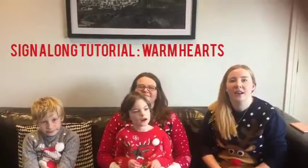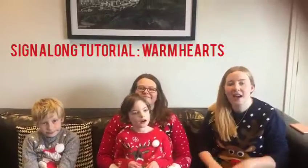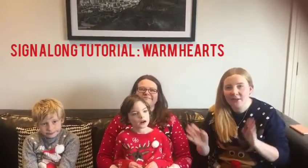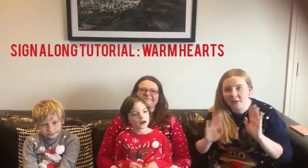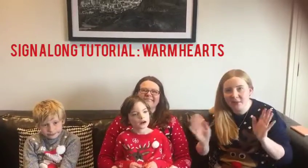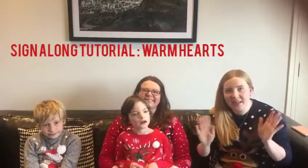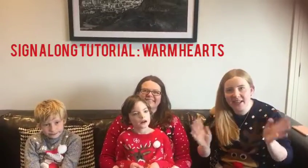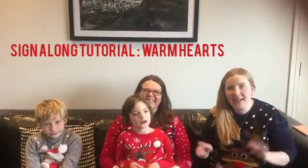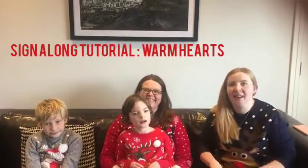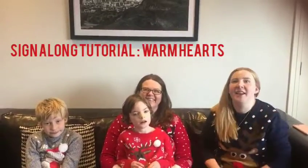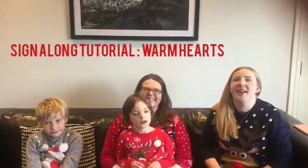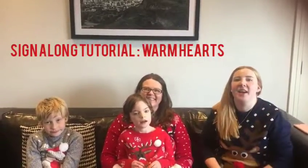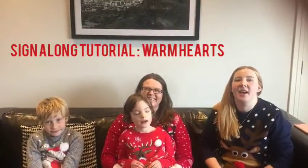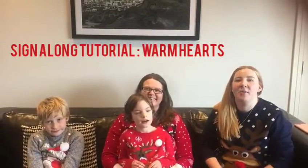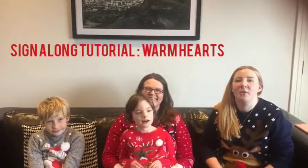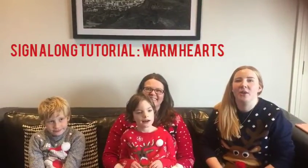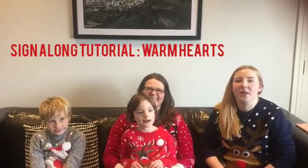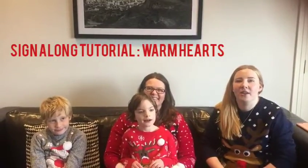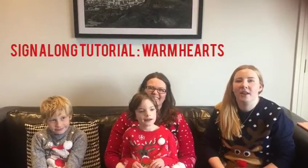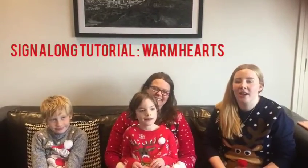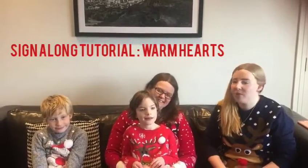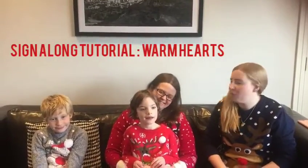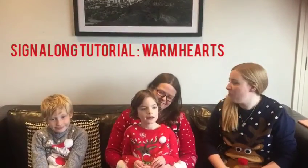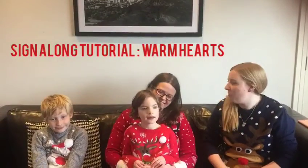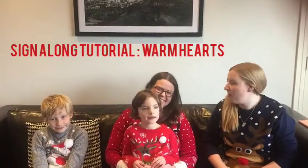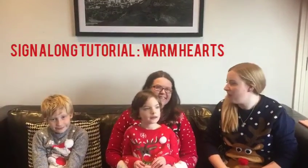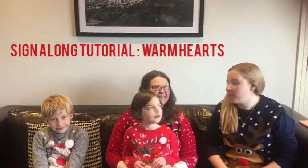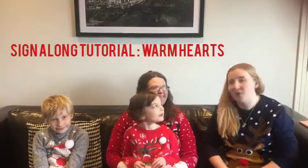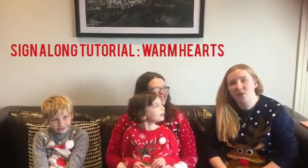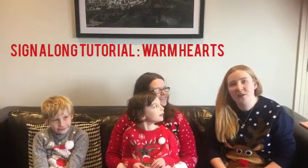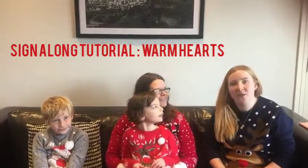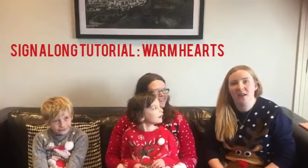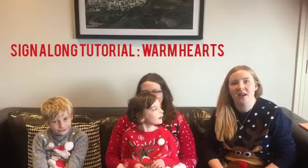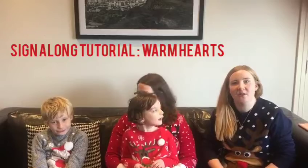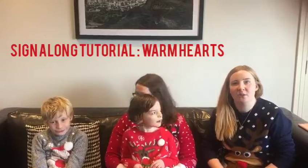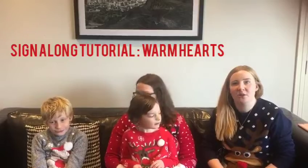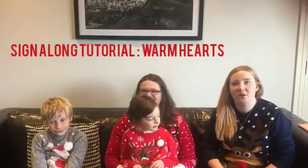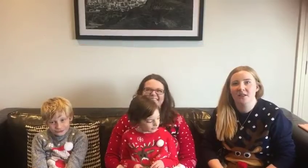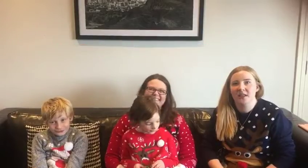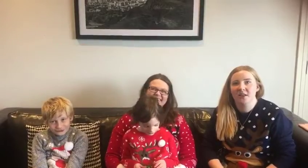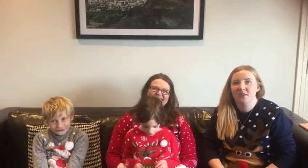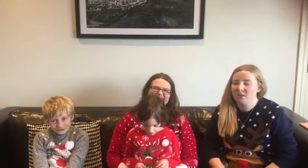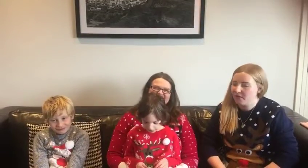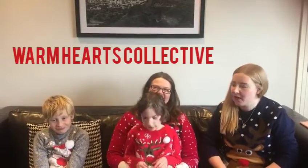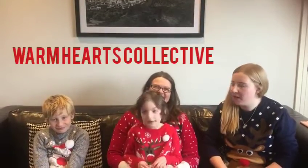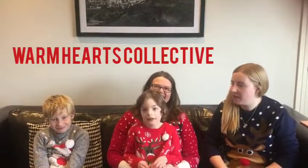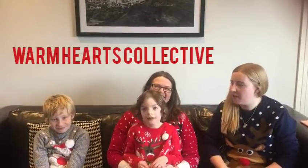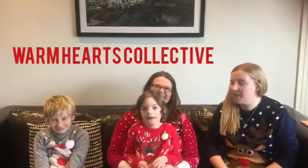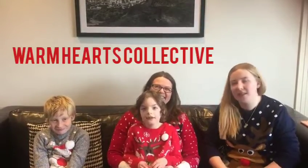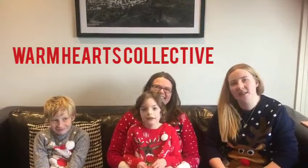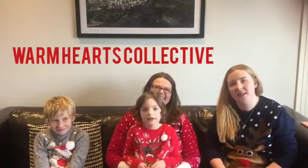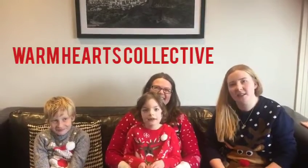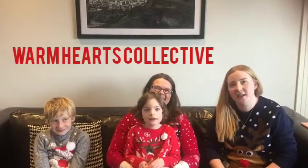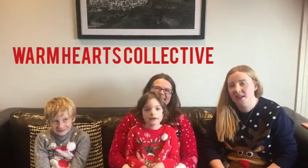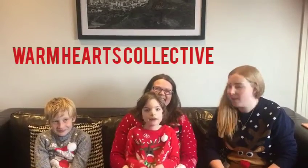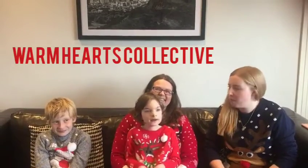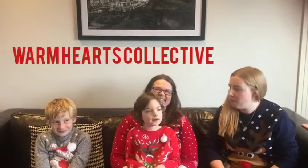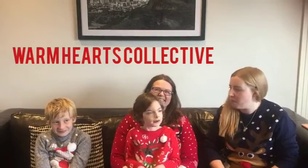Hi everybody, we're here in Warm Heart South Queens Ferry headquarters today on a very lovely Sunday